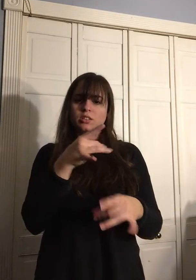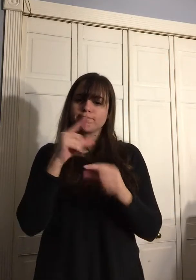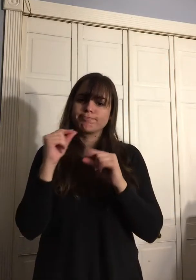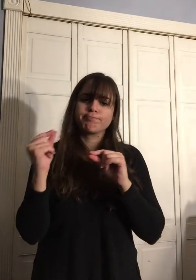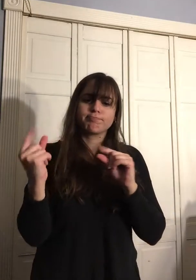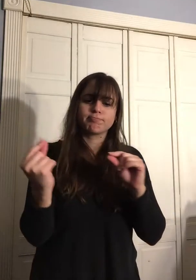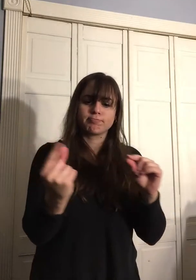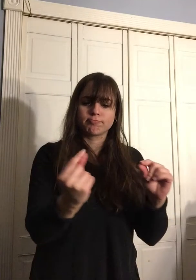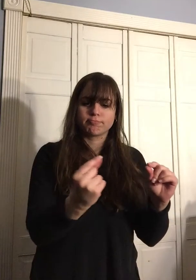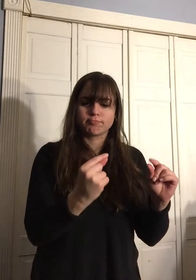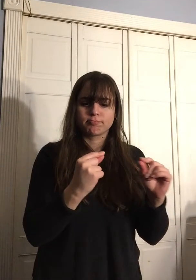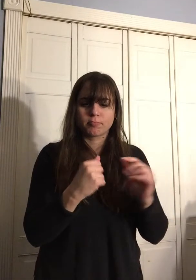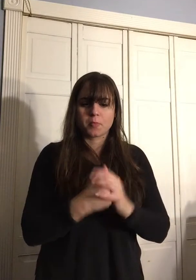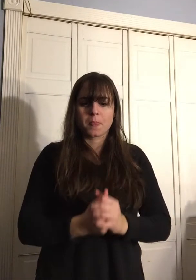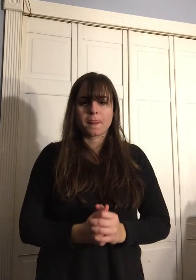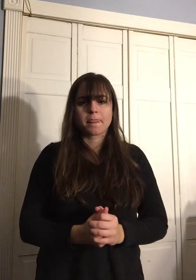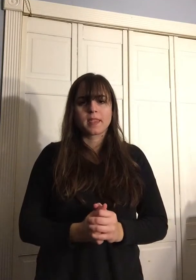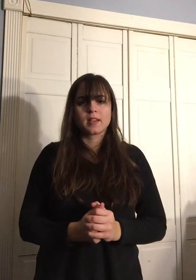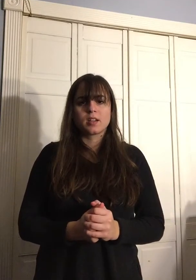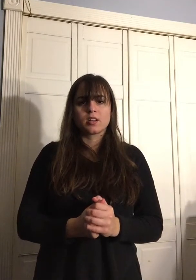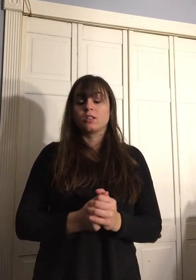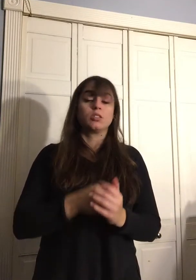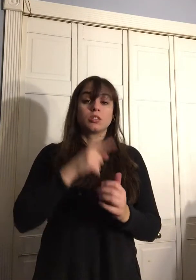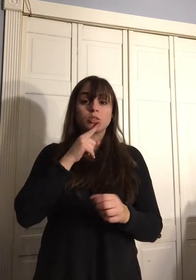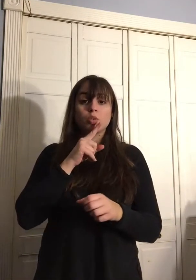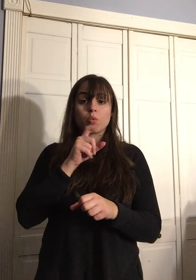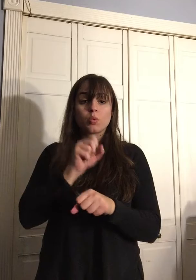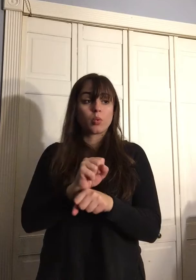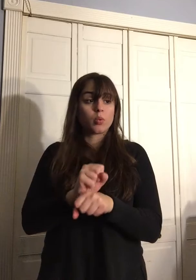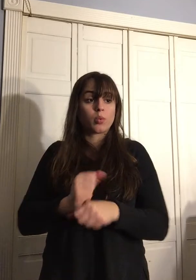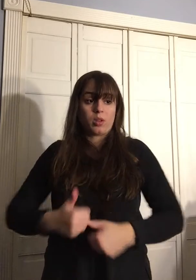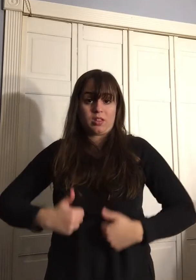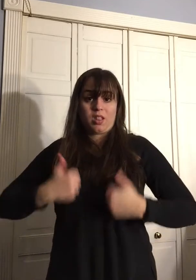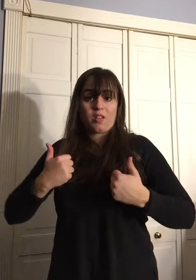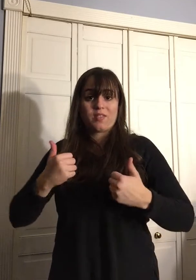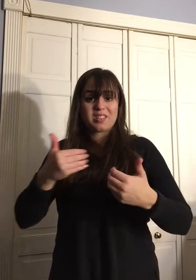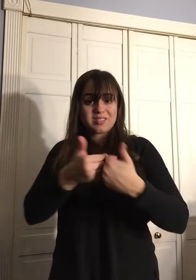But at that moment, we were just all girls who shared the same interests